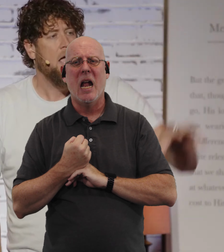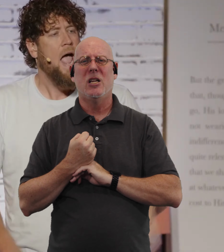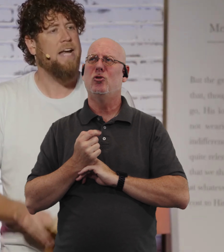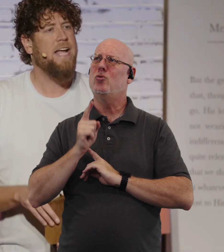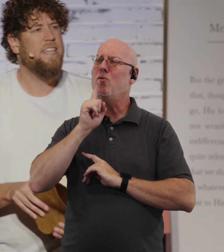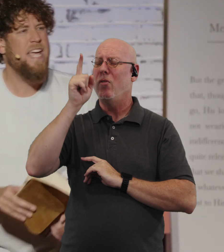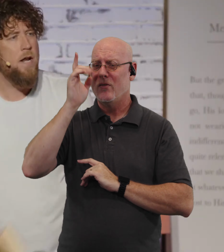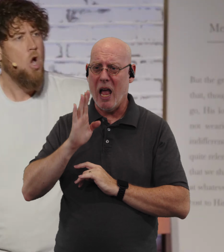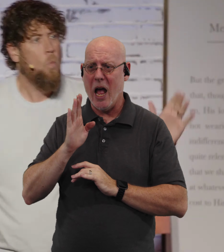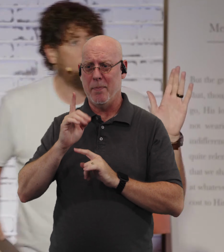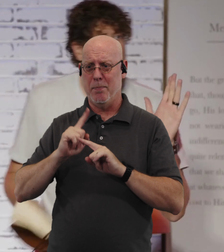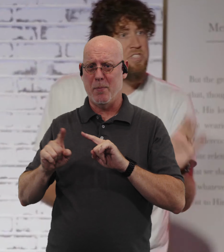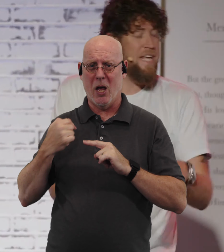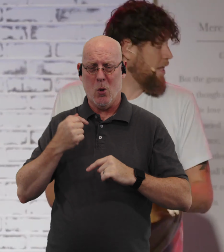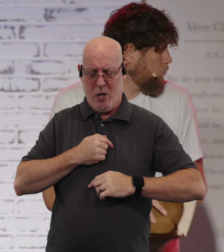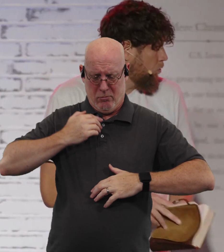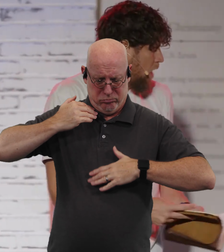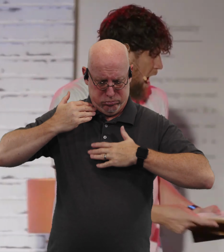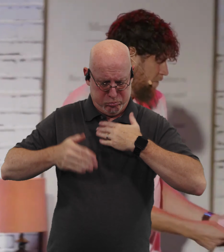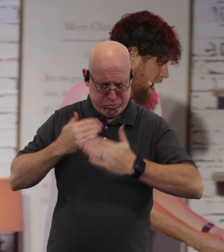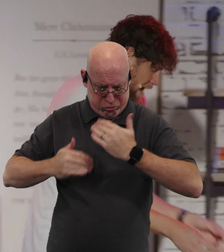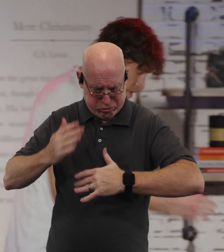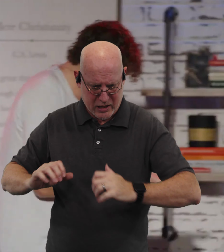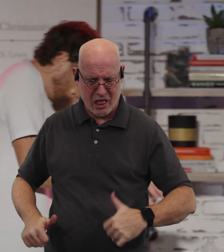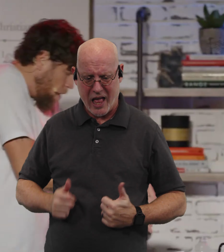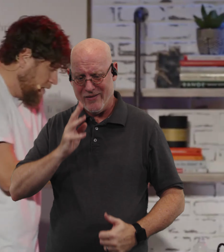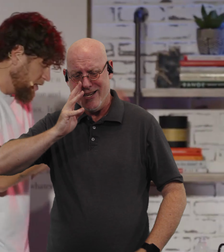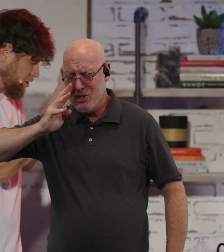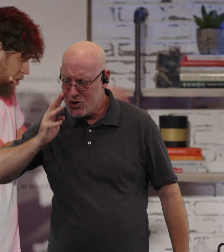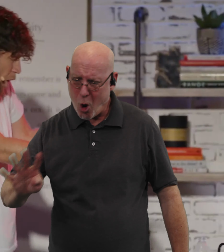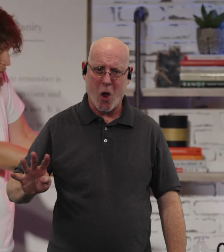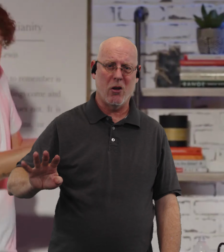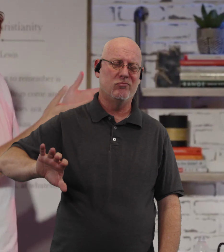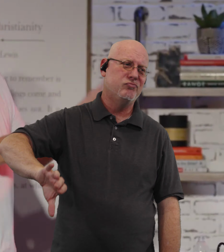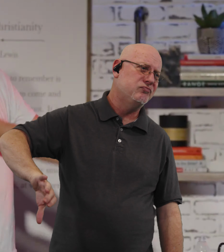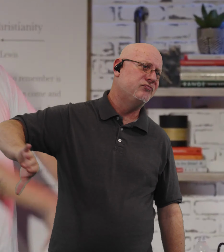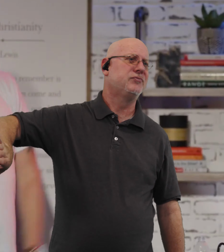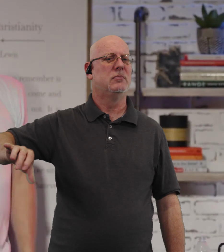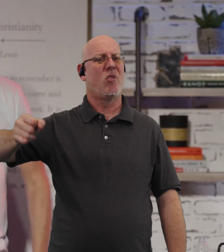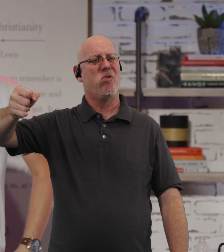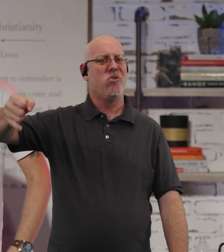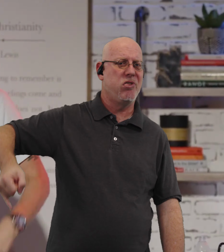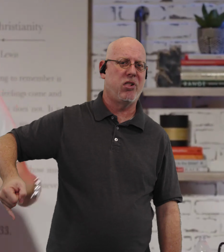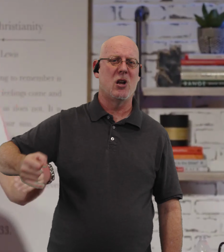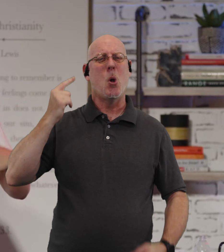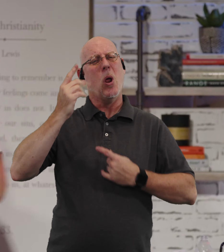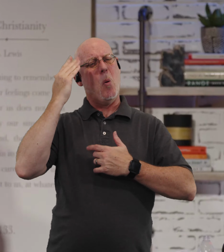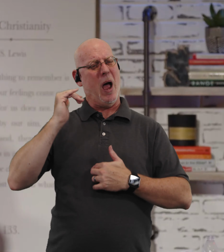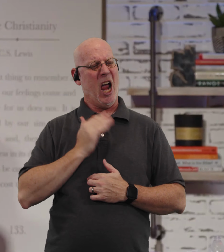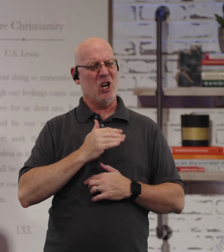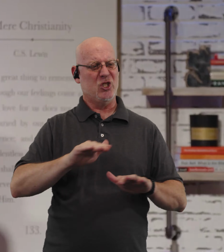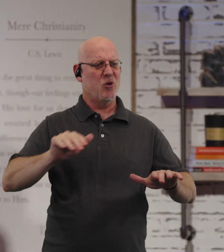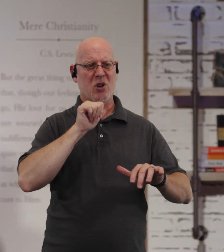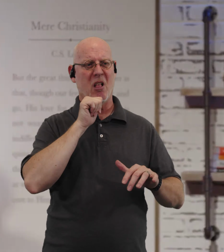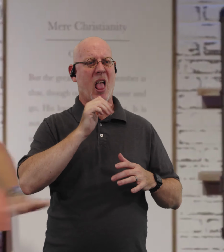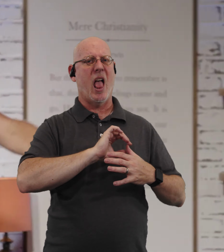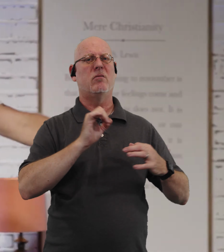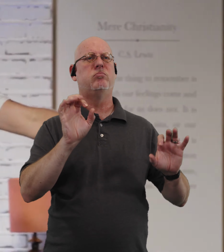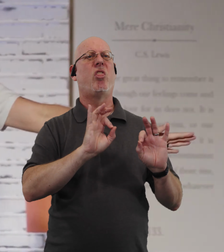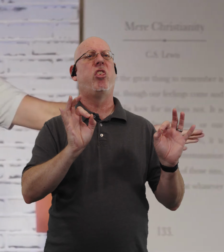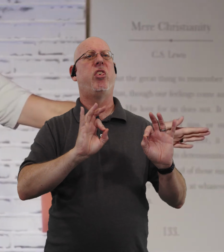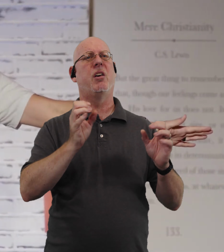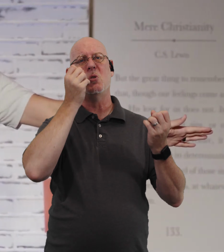God. And yet then we proceed through life ignoring this, shelving this, marginalizing this, and we wonder why our children don't have any